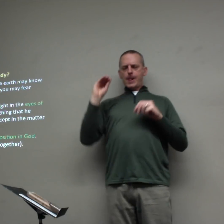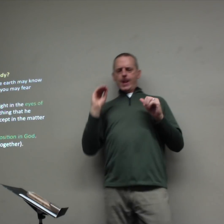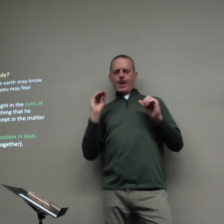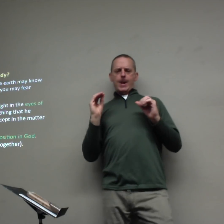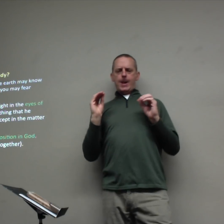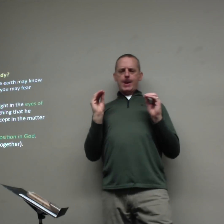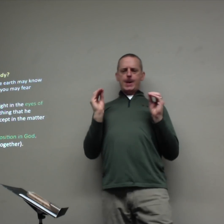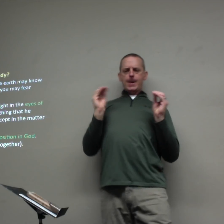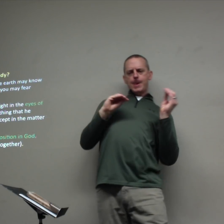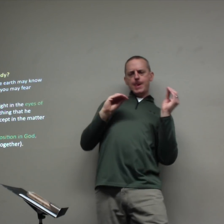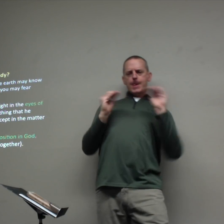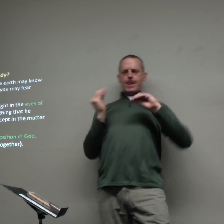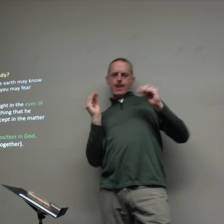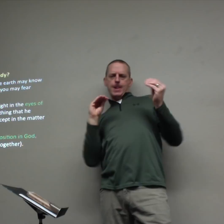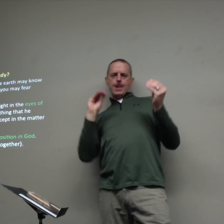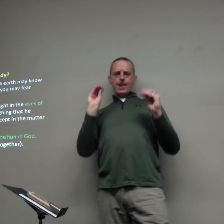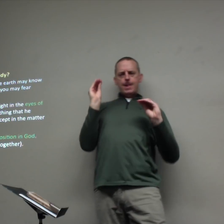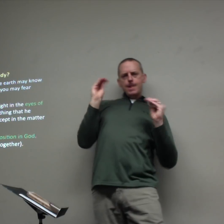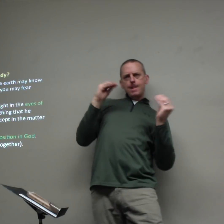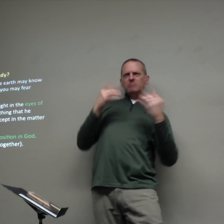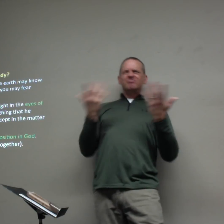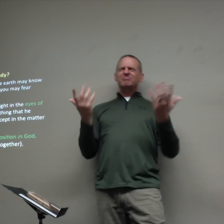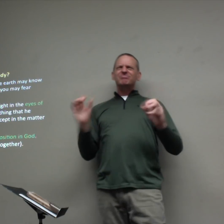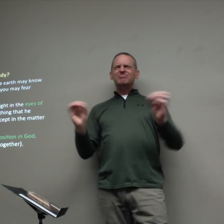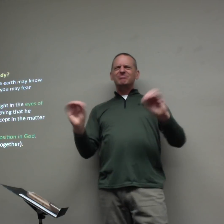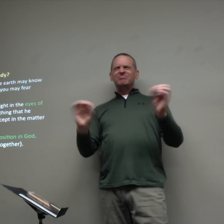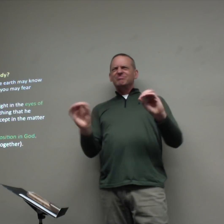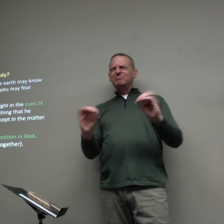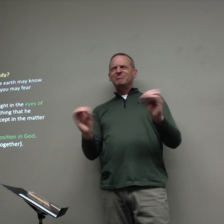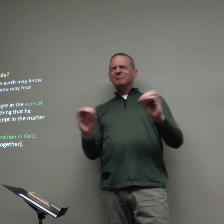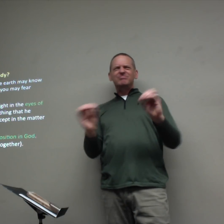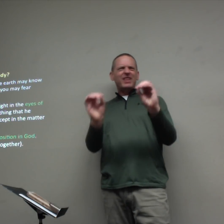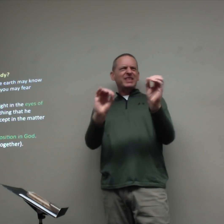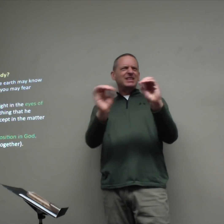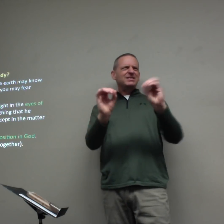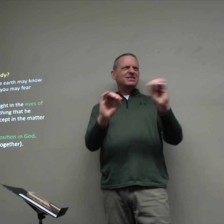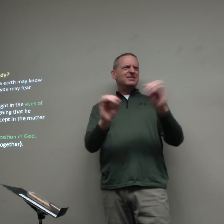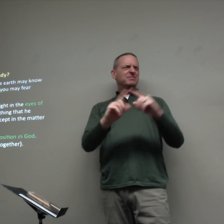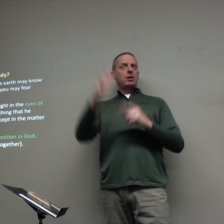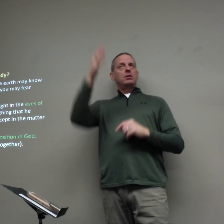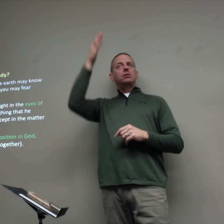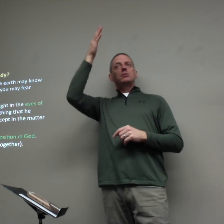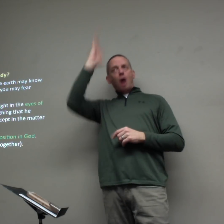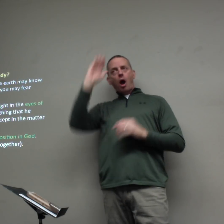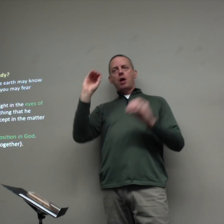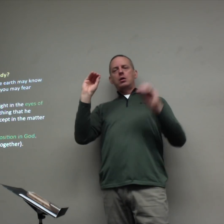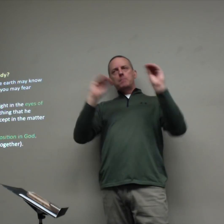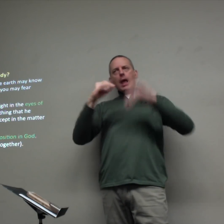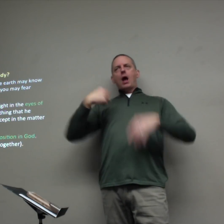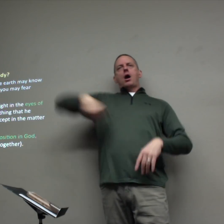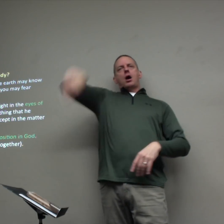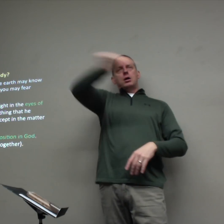God, he created these different things. And that's it. But God built